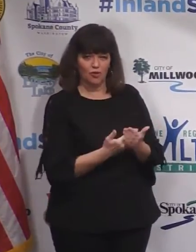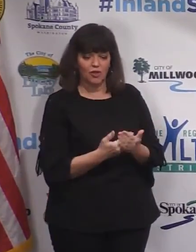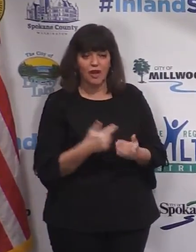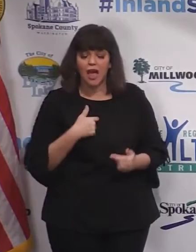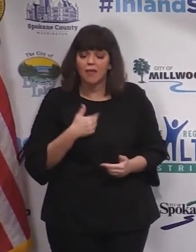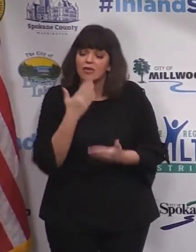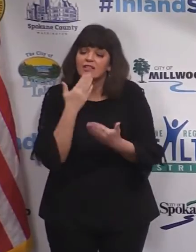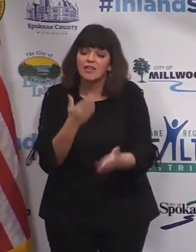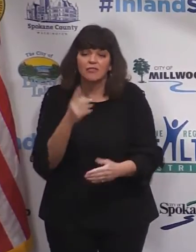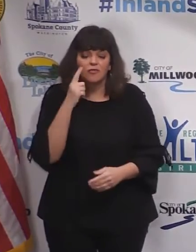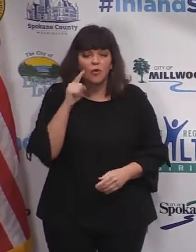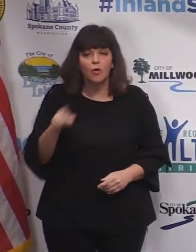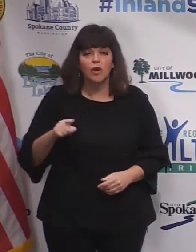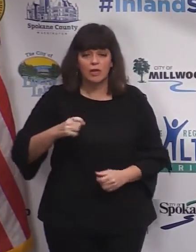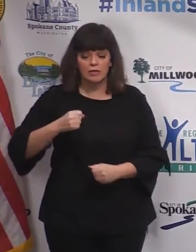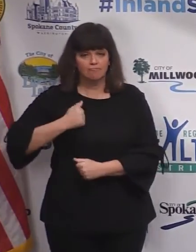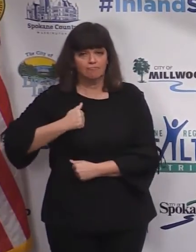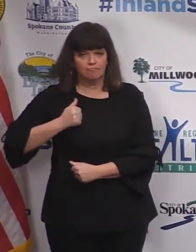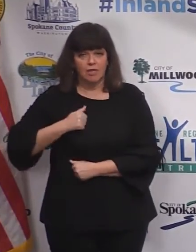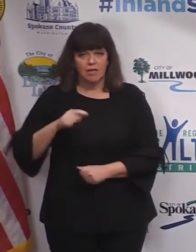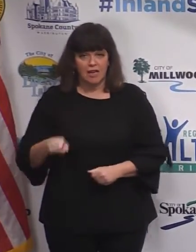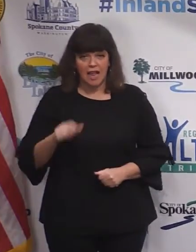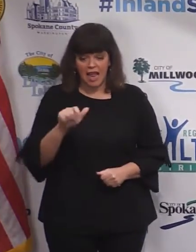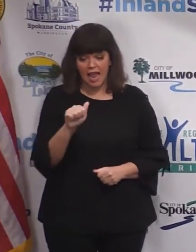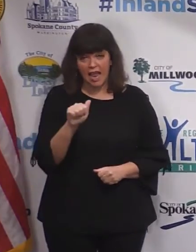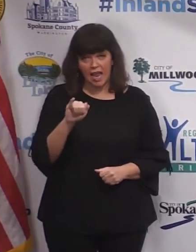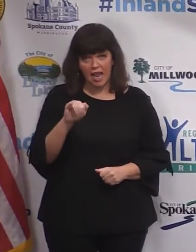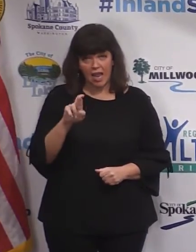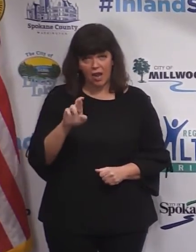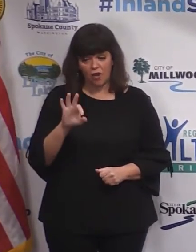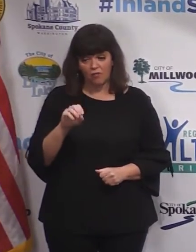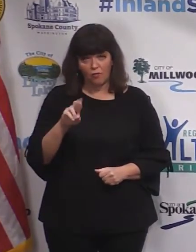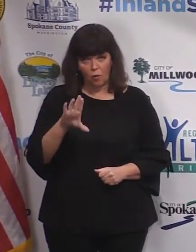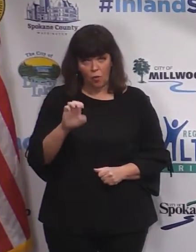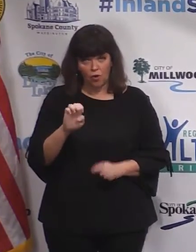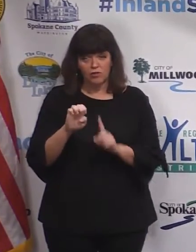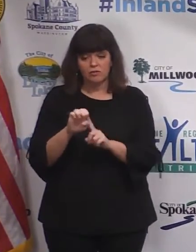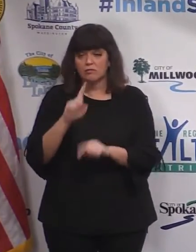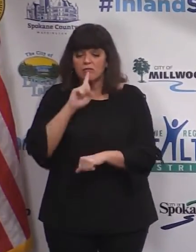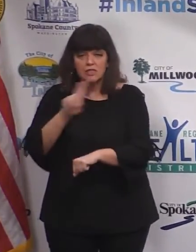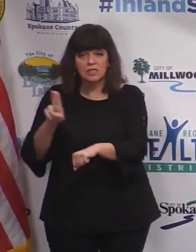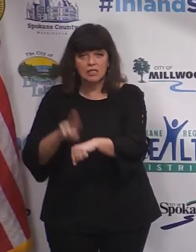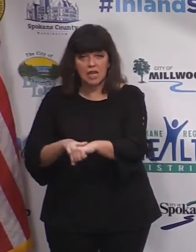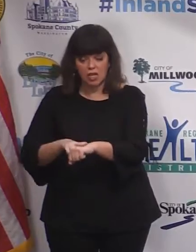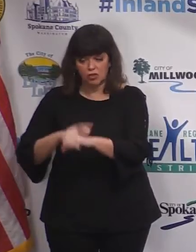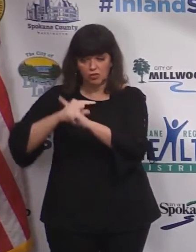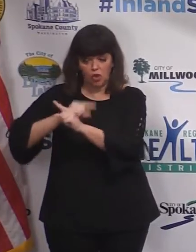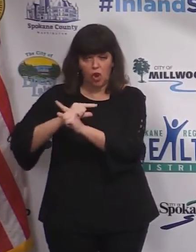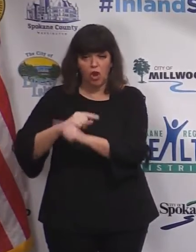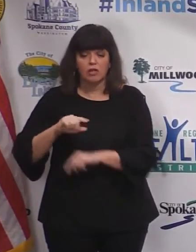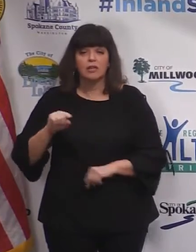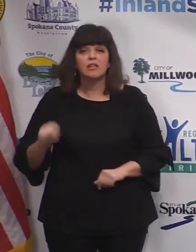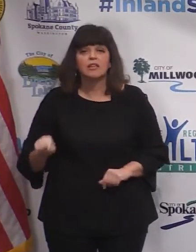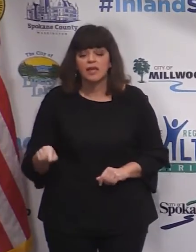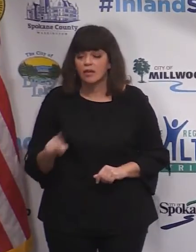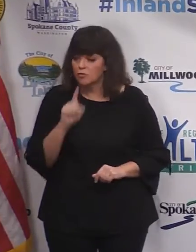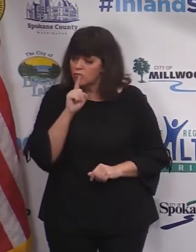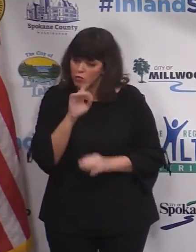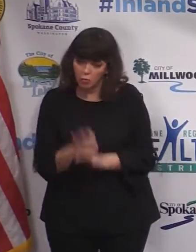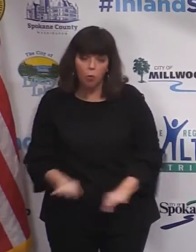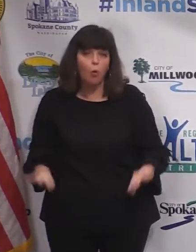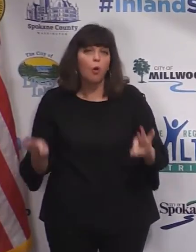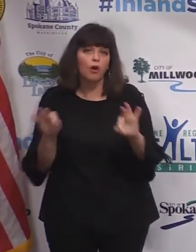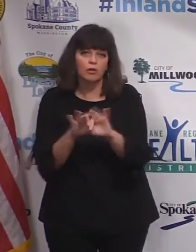of the 141st Air National Guard, and his team. National Guard members are an important part of our major food bank's emergency response plan to